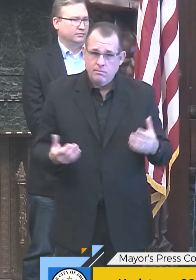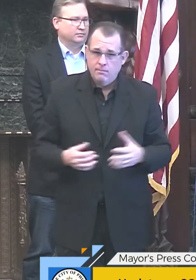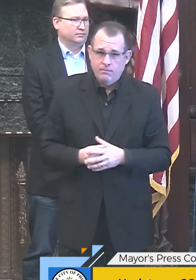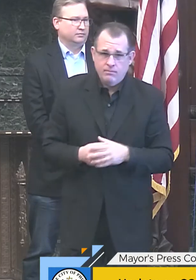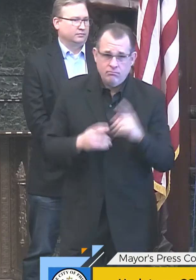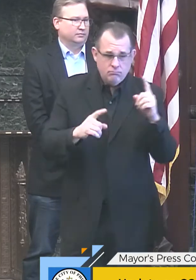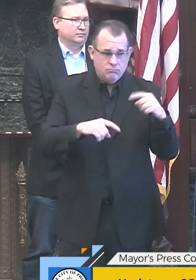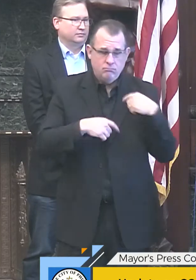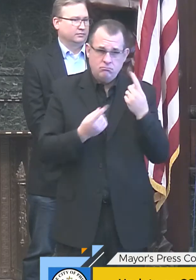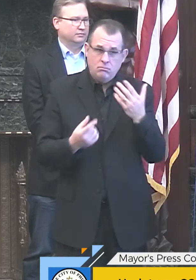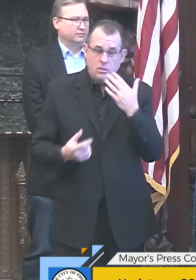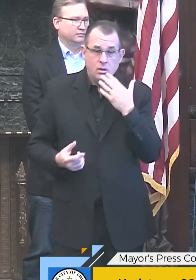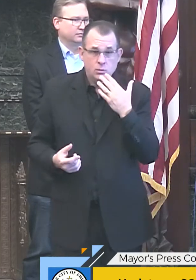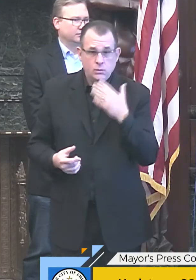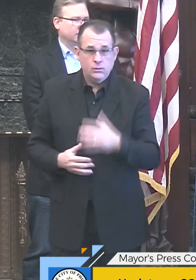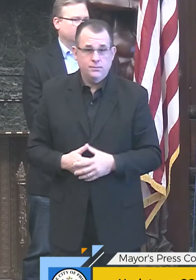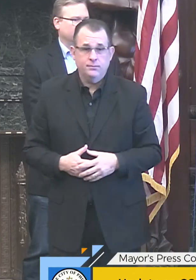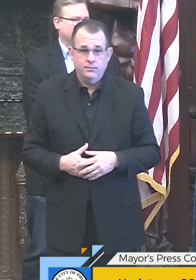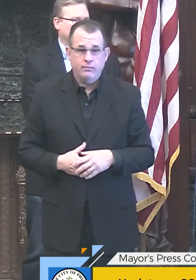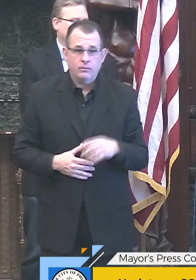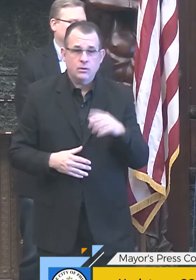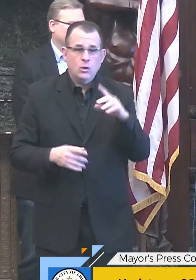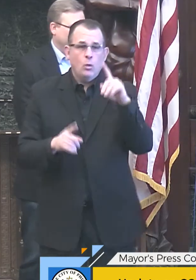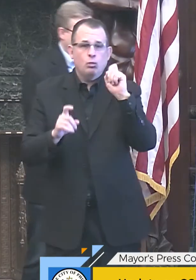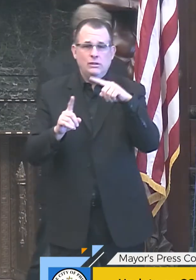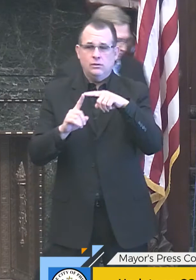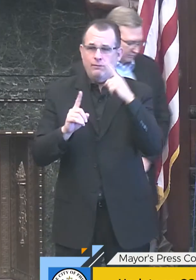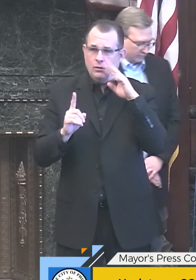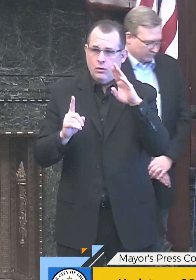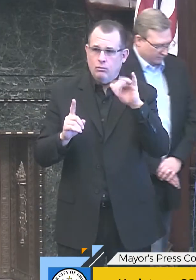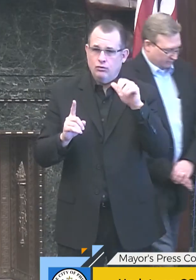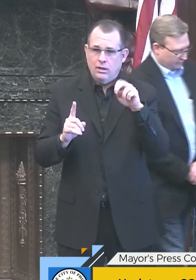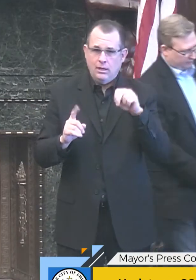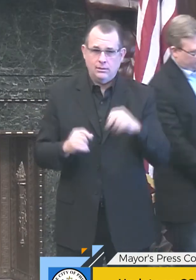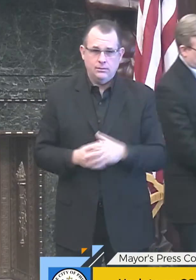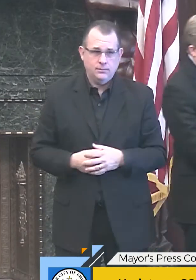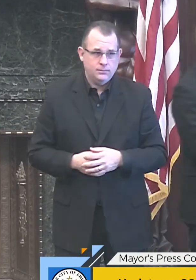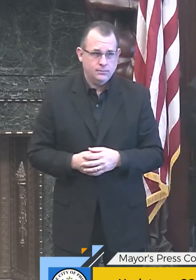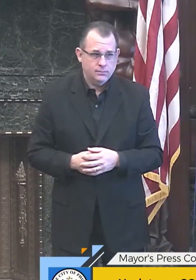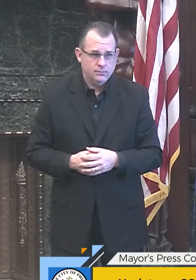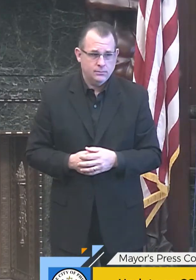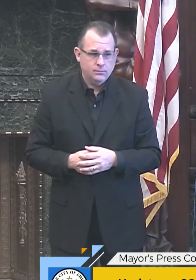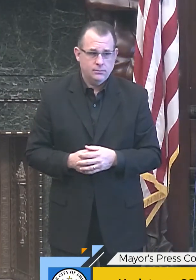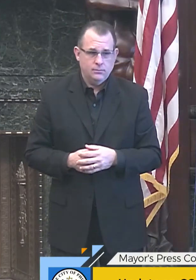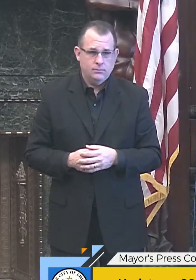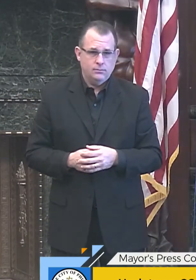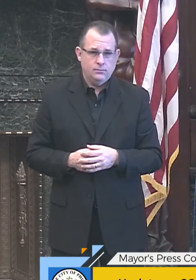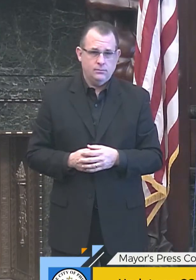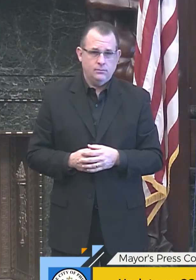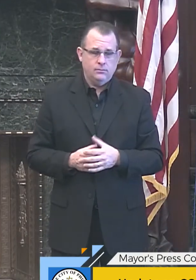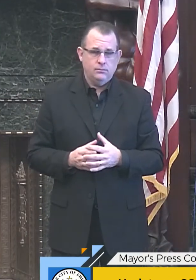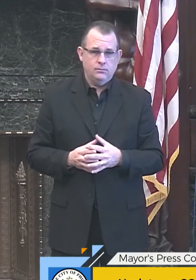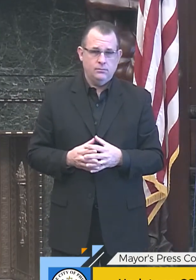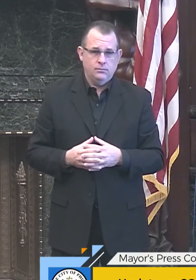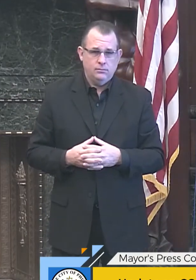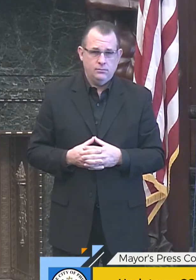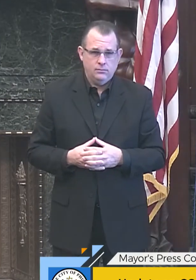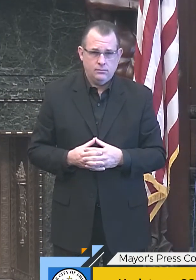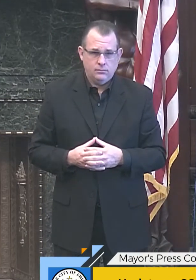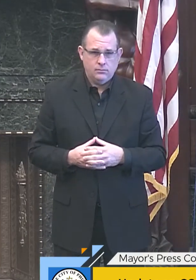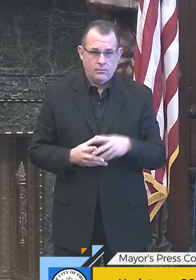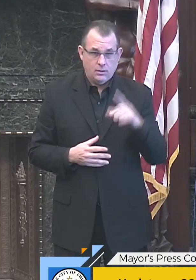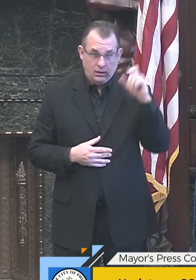on. Quick question to Brian, one question. Does the governor's